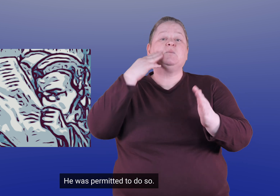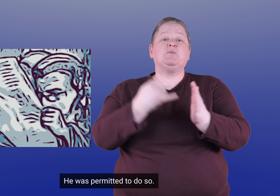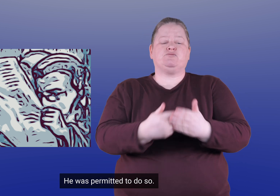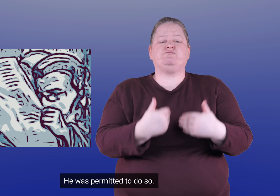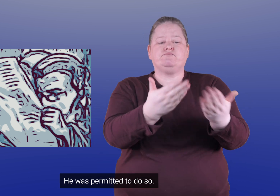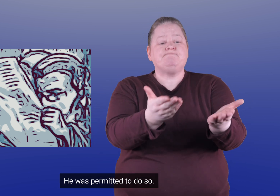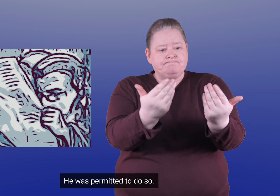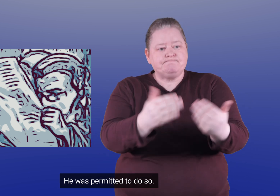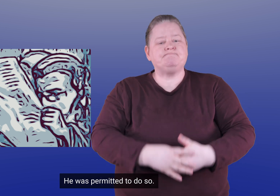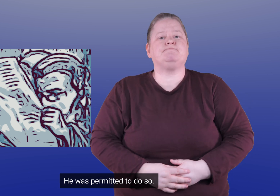He was permitted to do so.